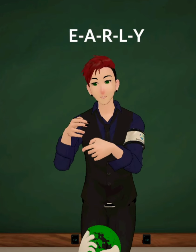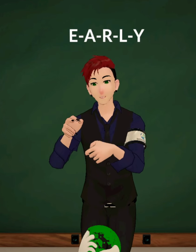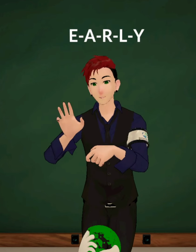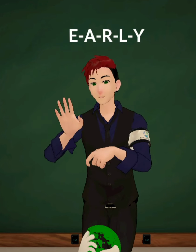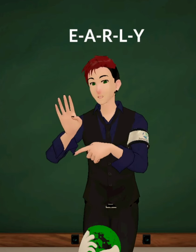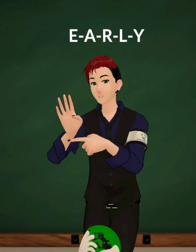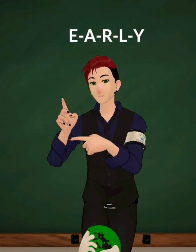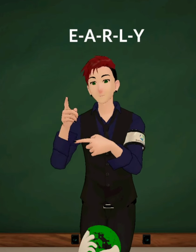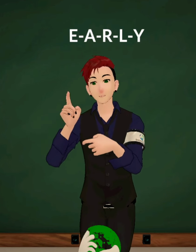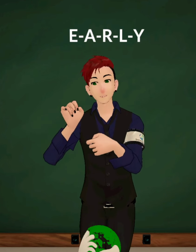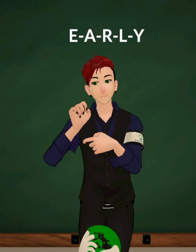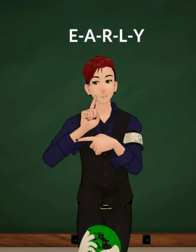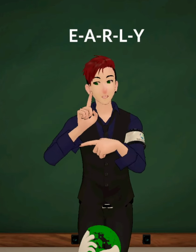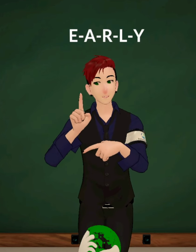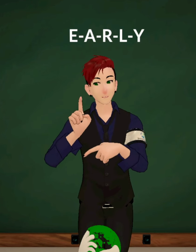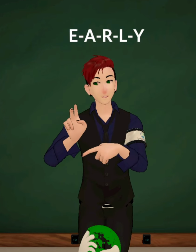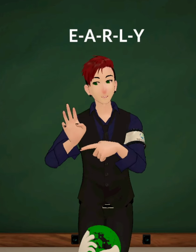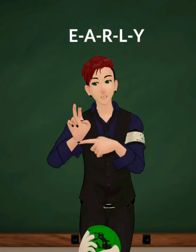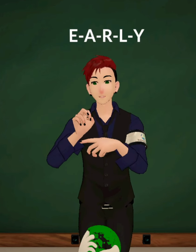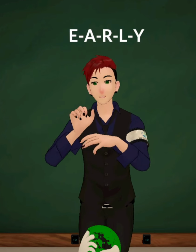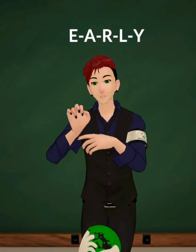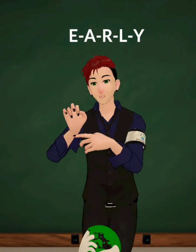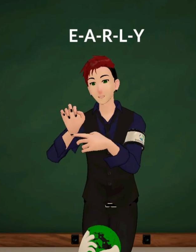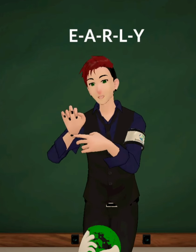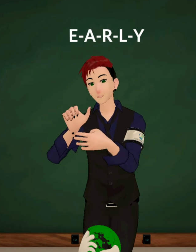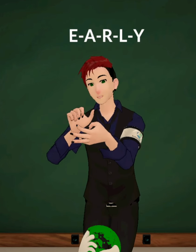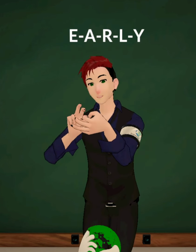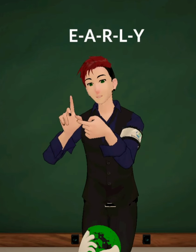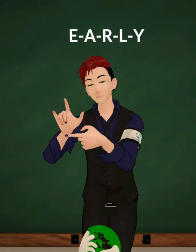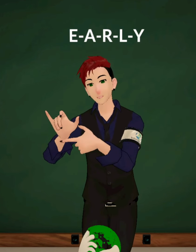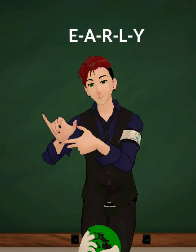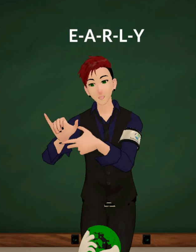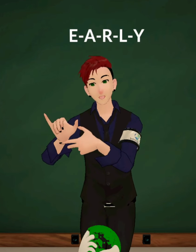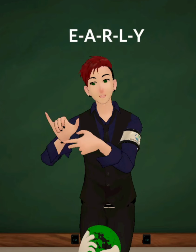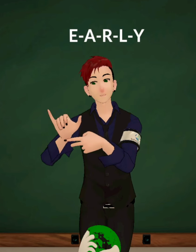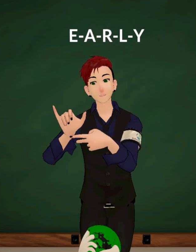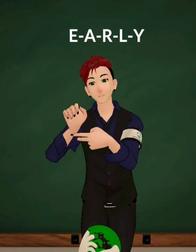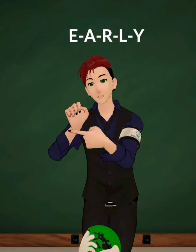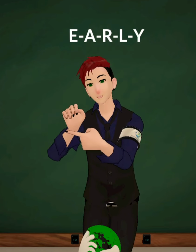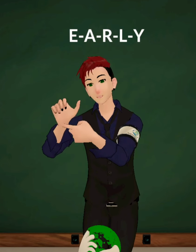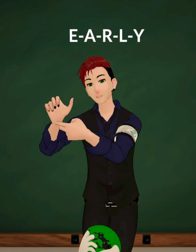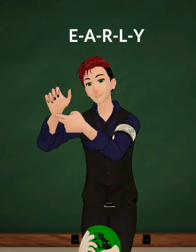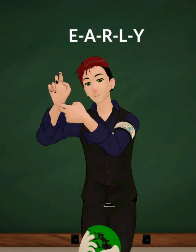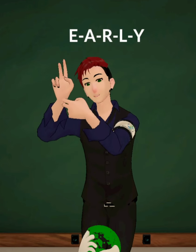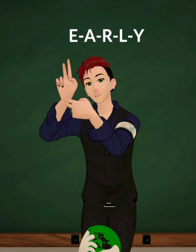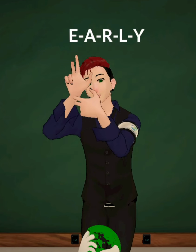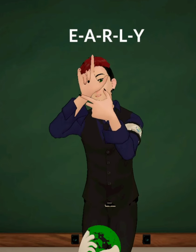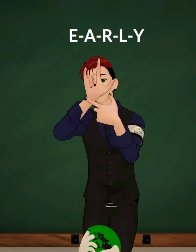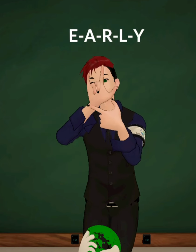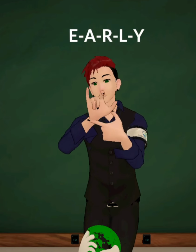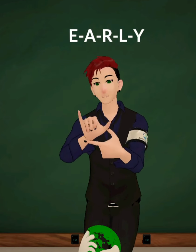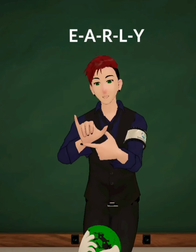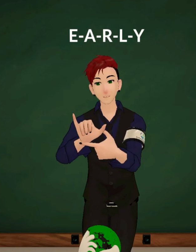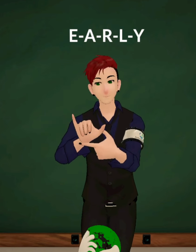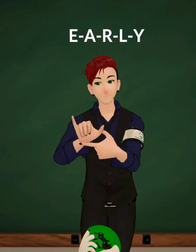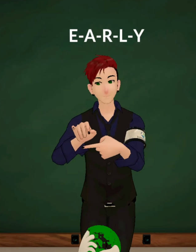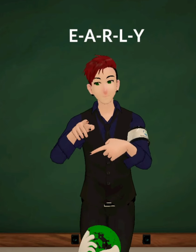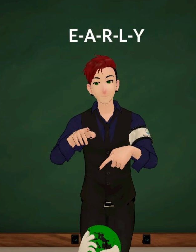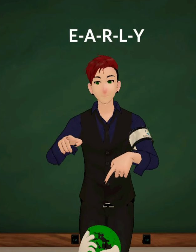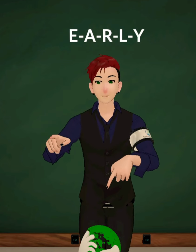in VR. But if you sign it in real life, you don't sign EARLY, you sign it EARLY. Sign